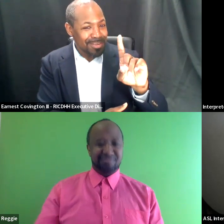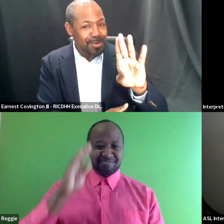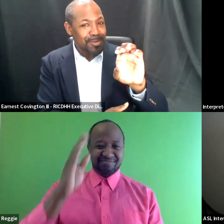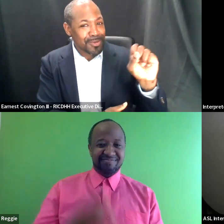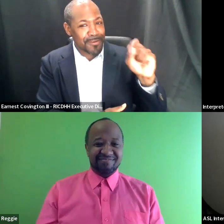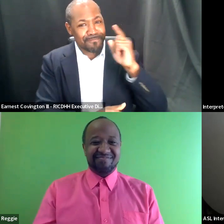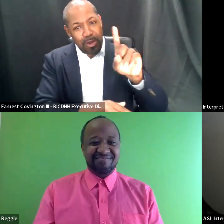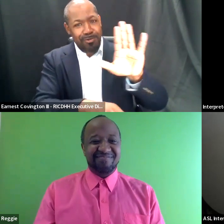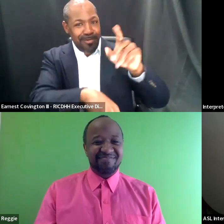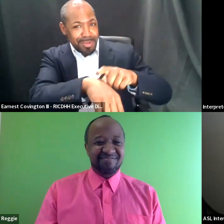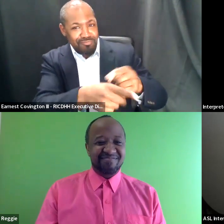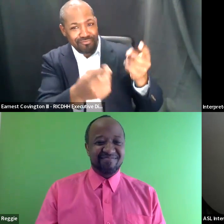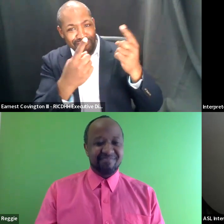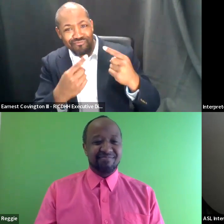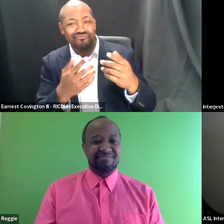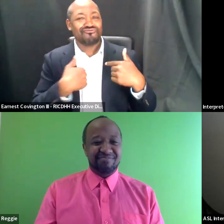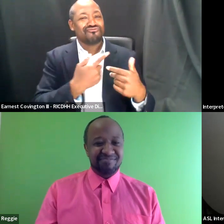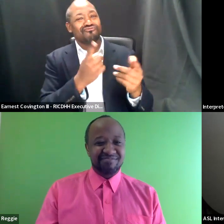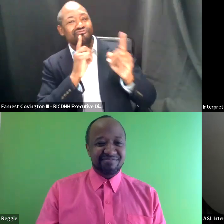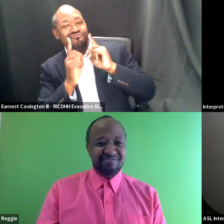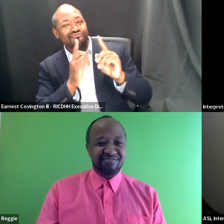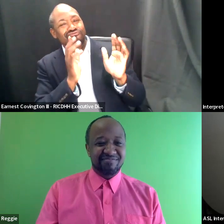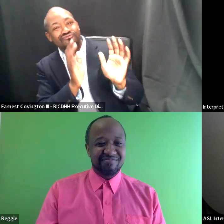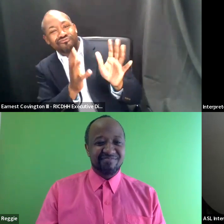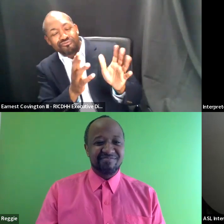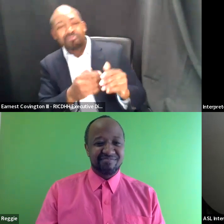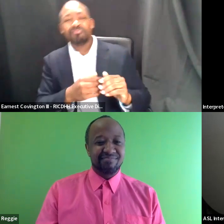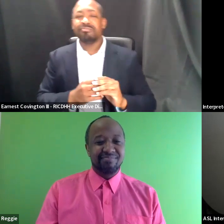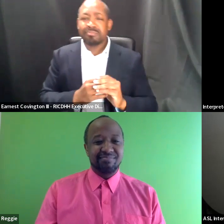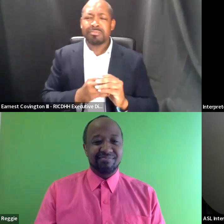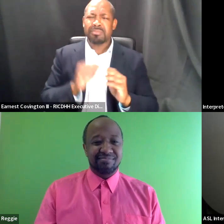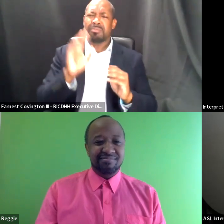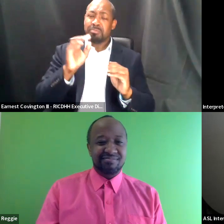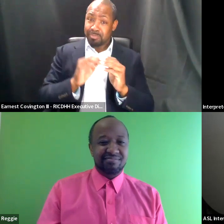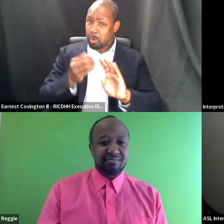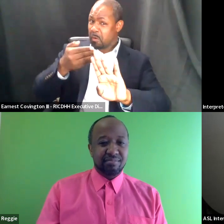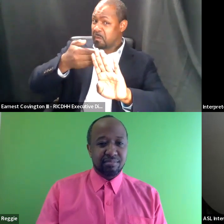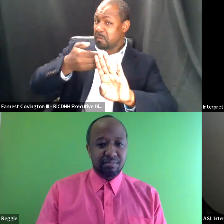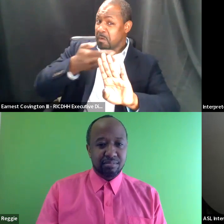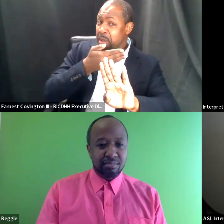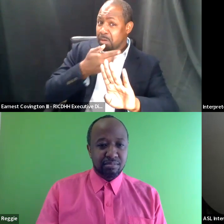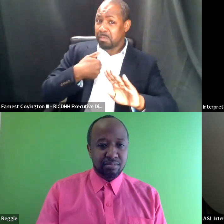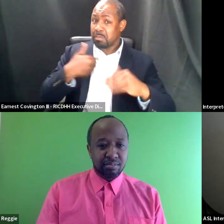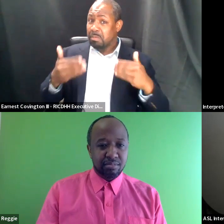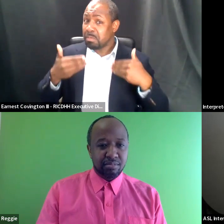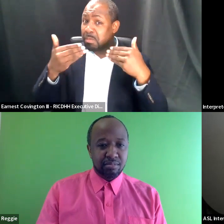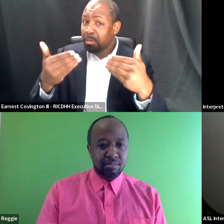I just want to express my gratitude to you, Reginald, for taking time out of your day to come and have this conversation with me.